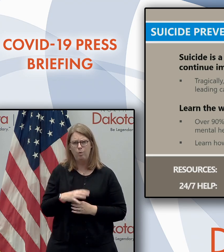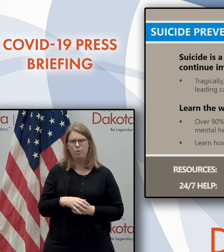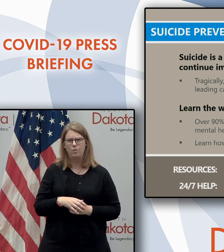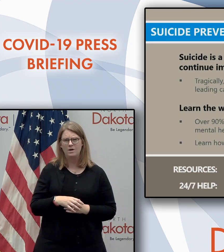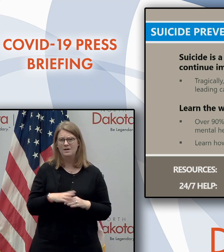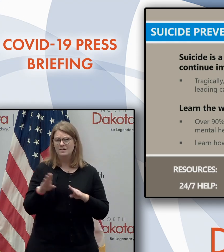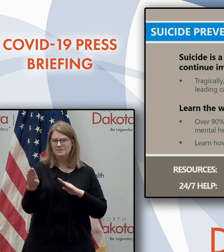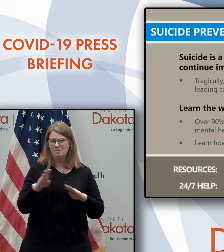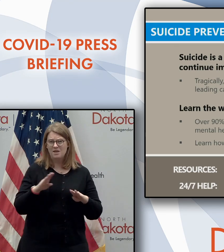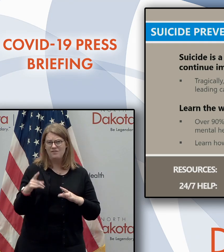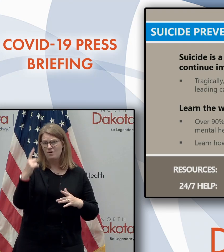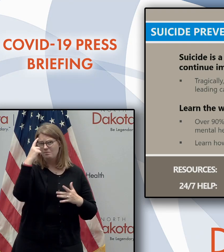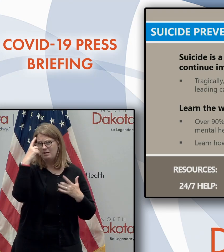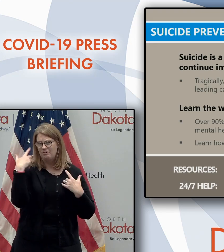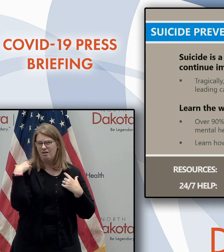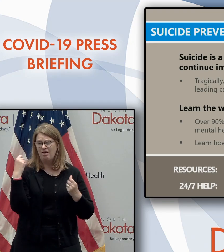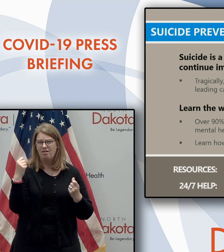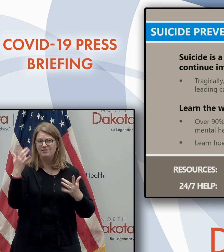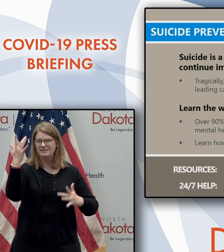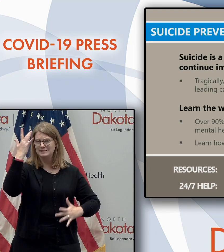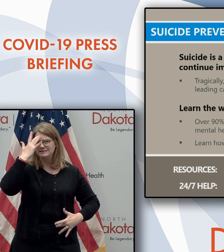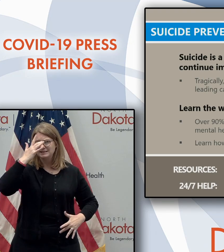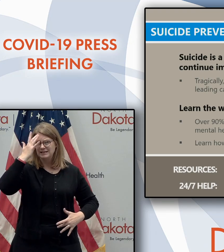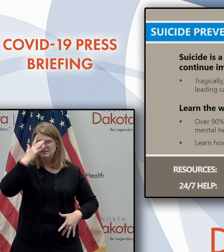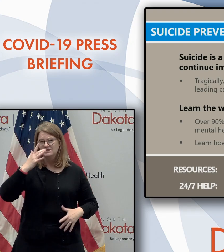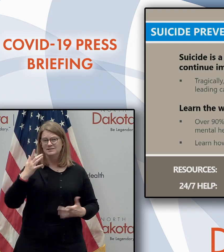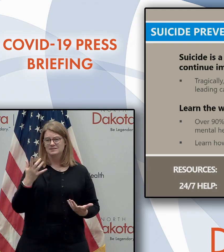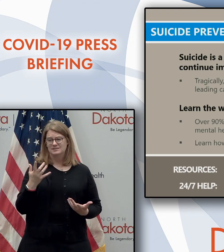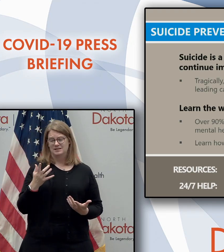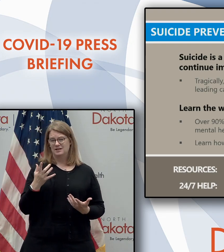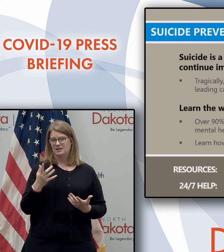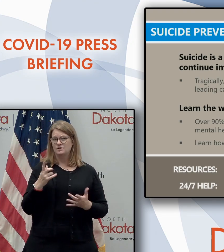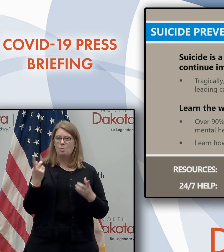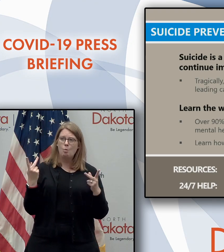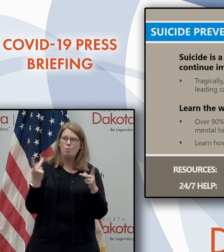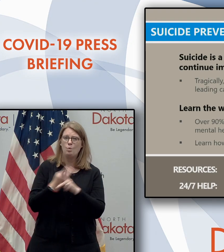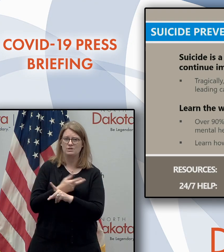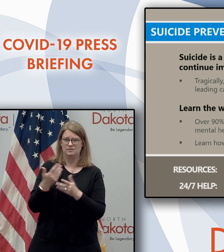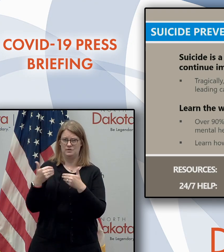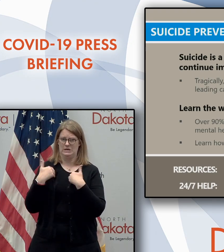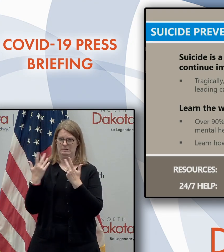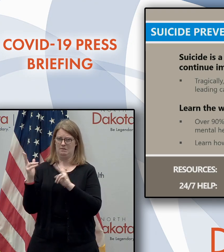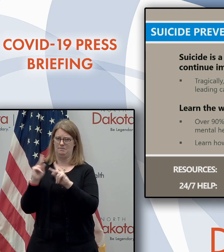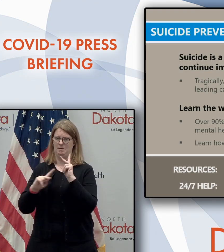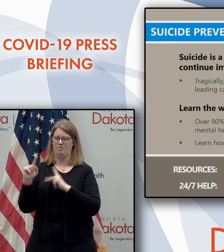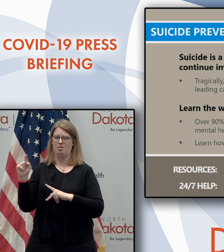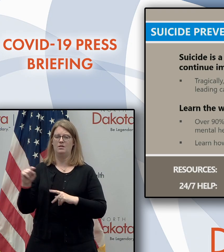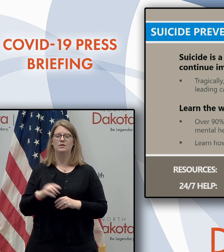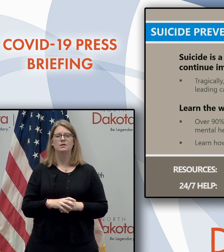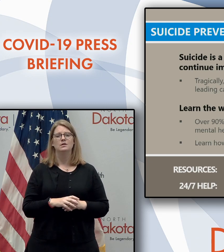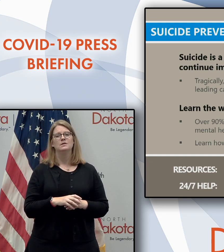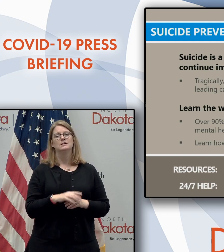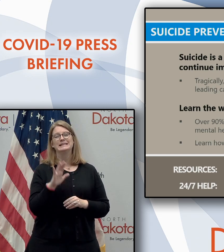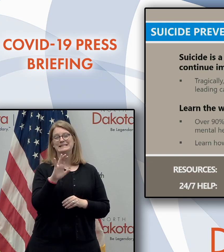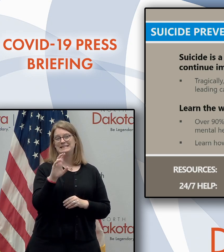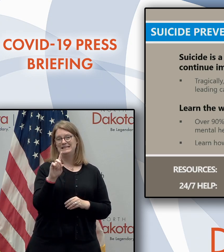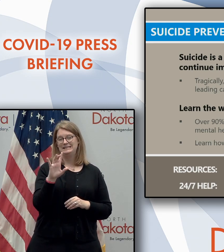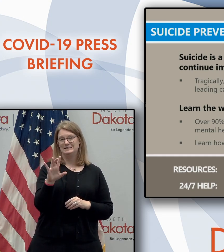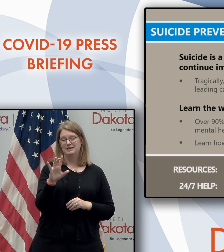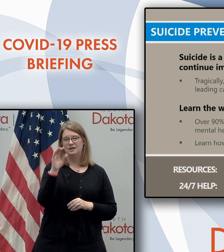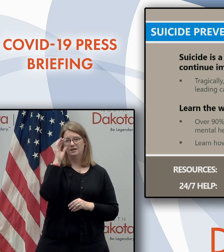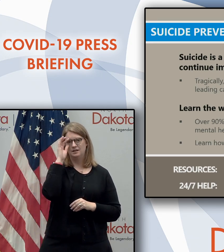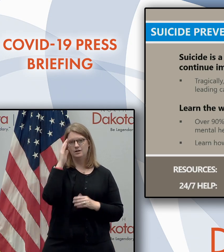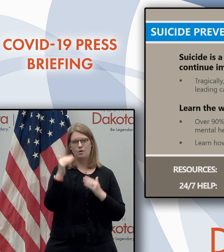behavioral mental health disease that is even more deadly for young people. According to the Centers for Disease